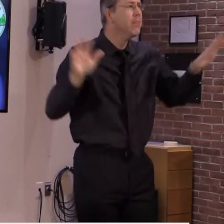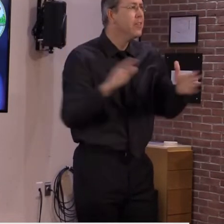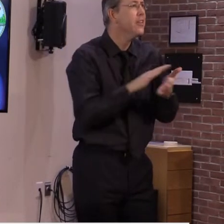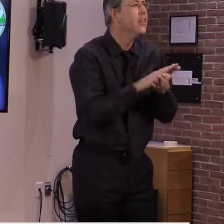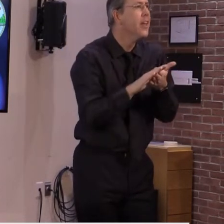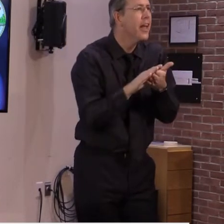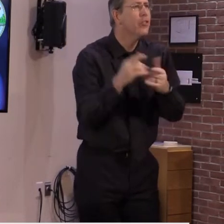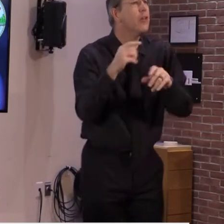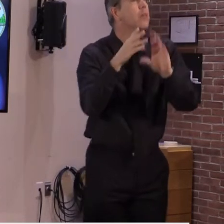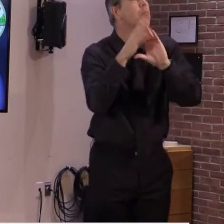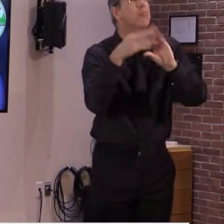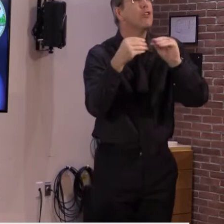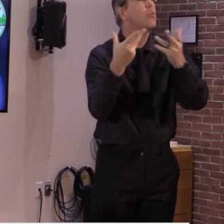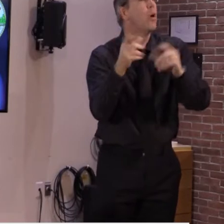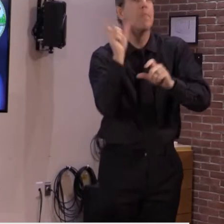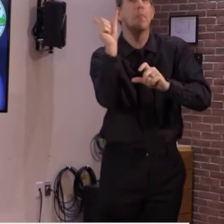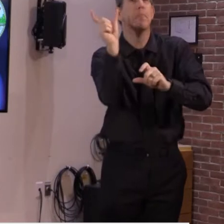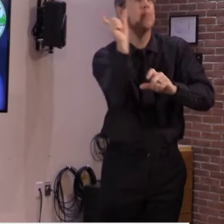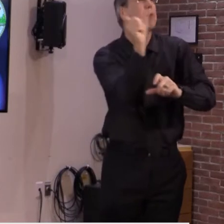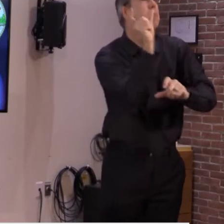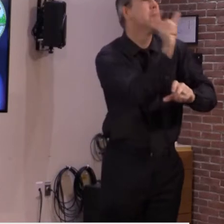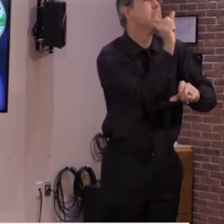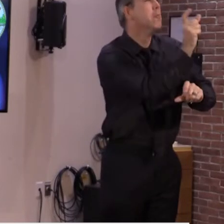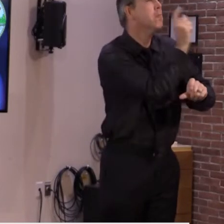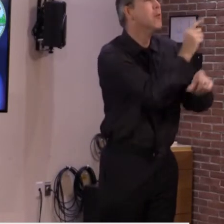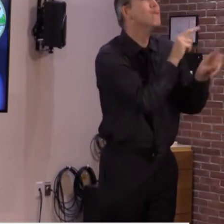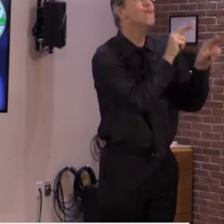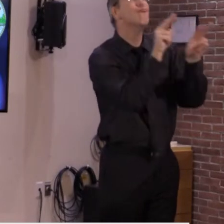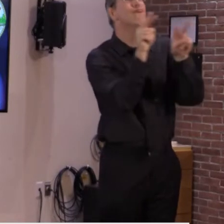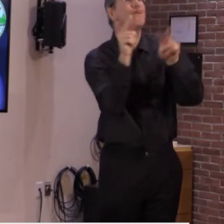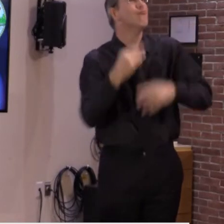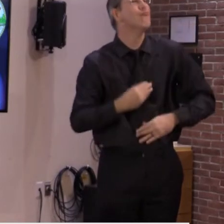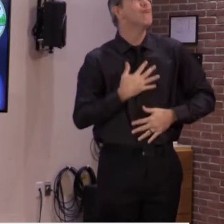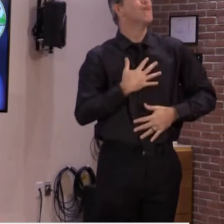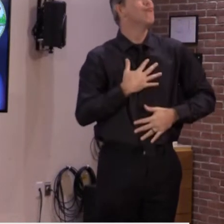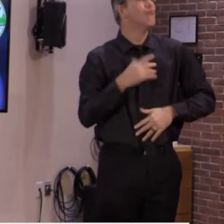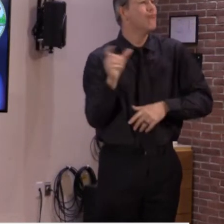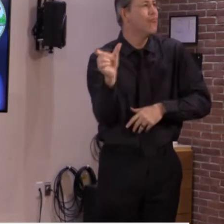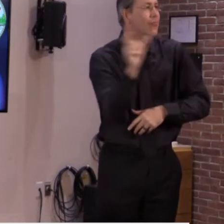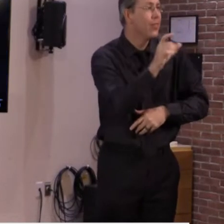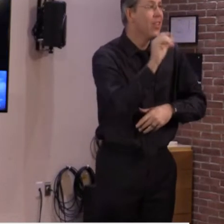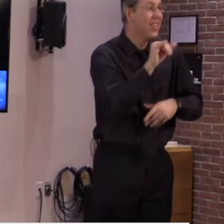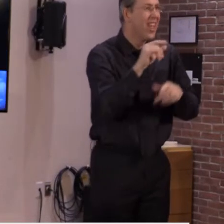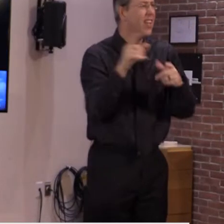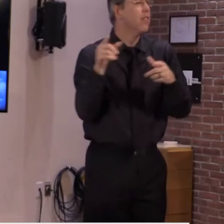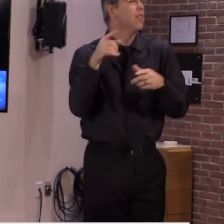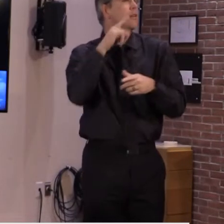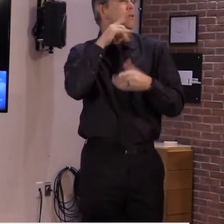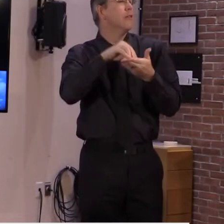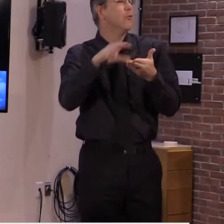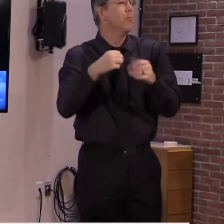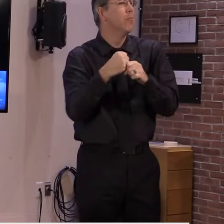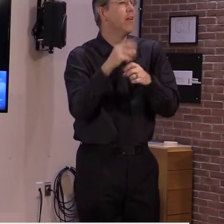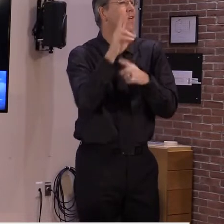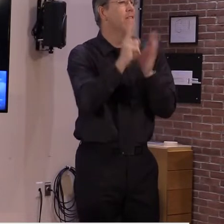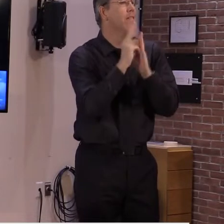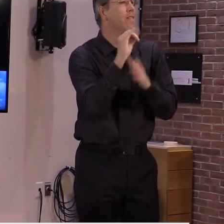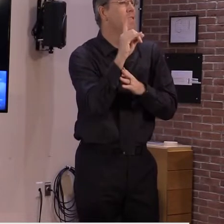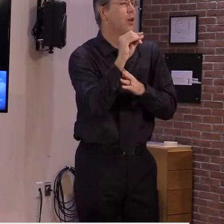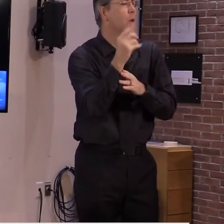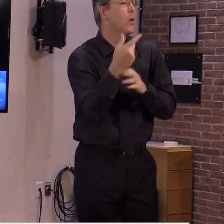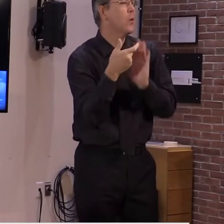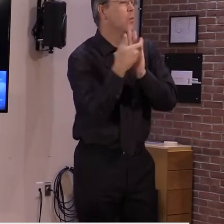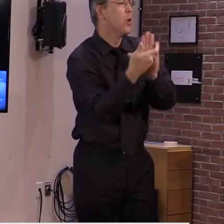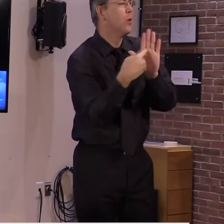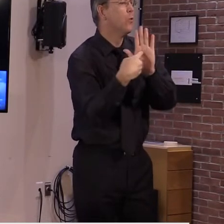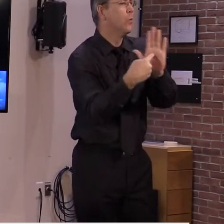from students. They even made a video to highlight their work, so now I'd like to show you what they've been up to.